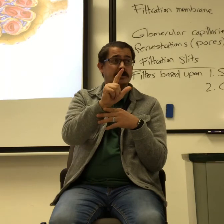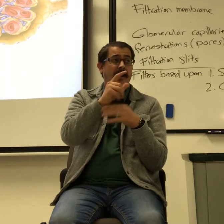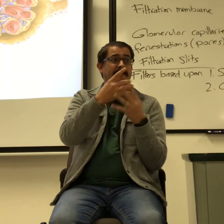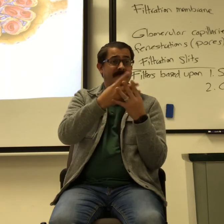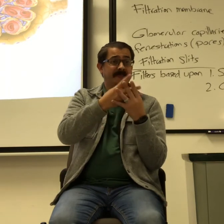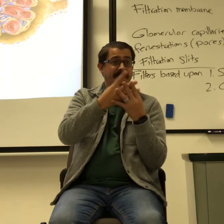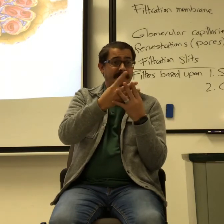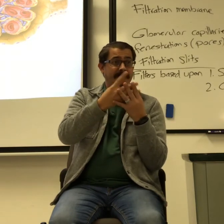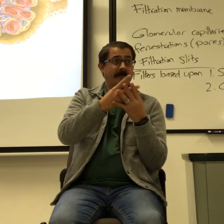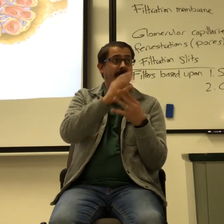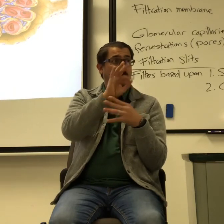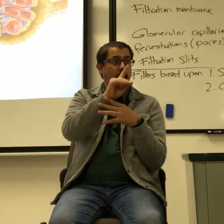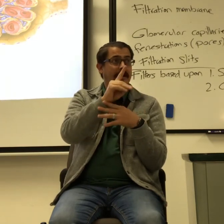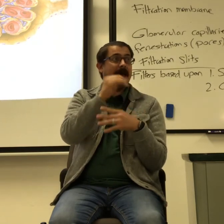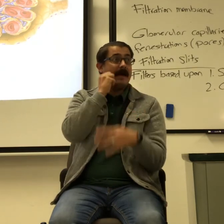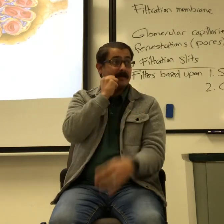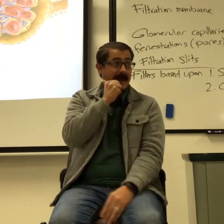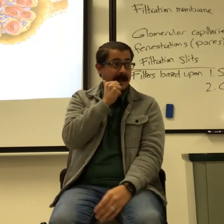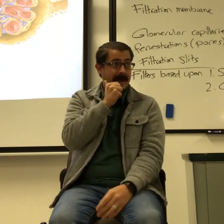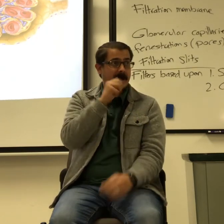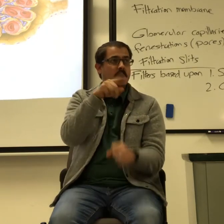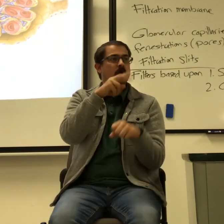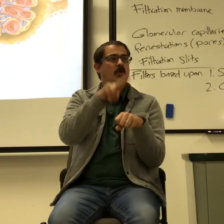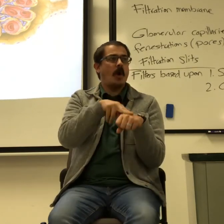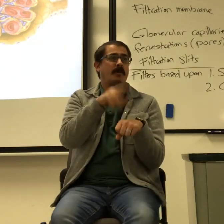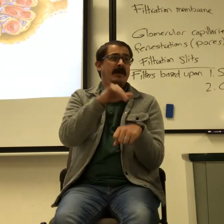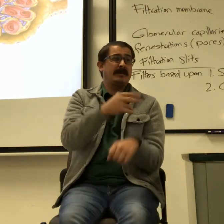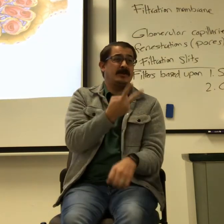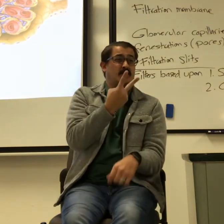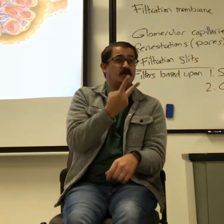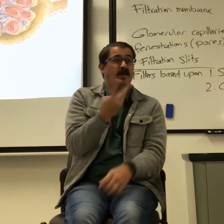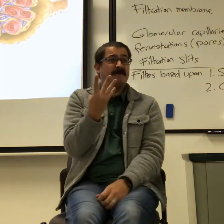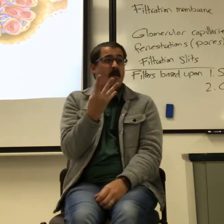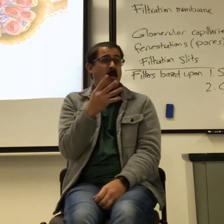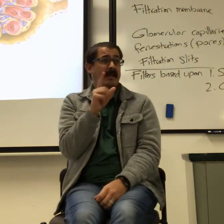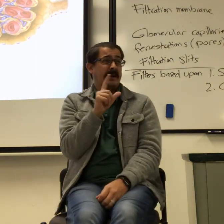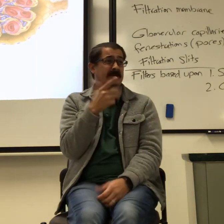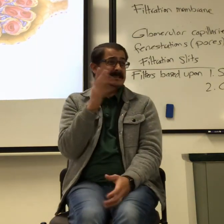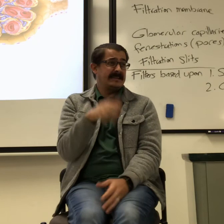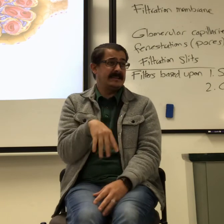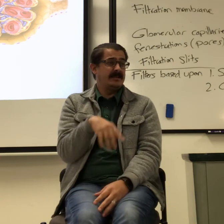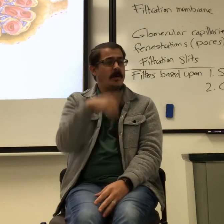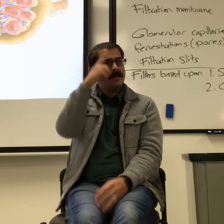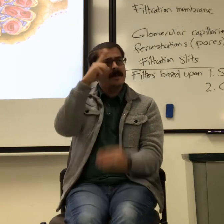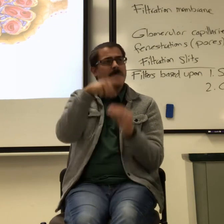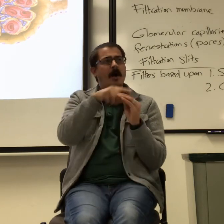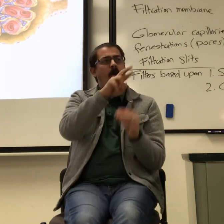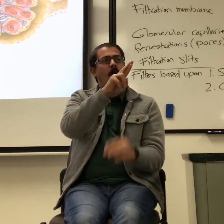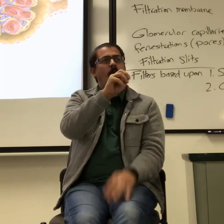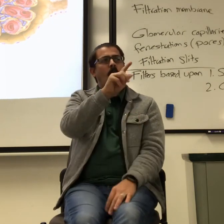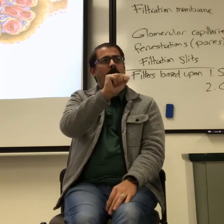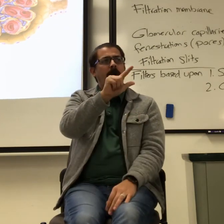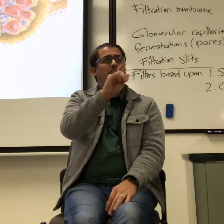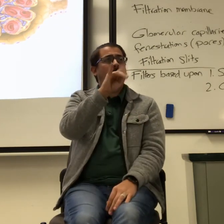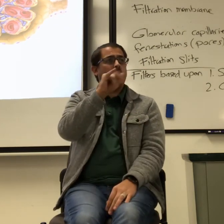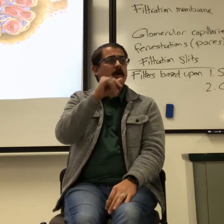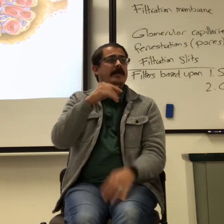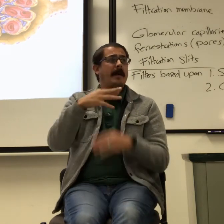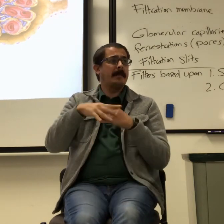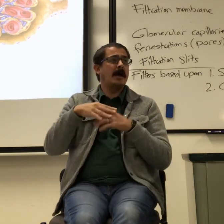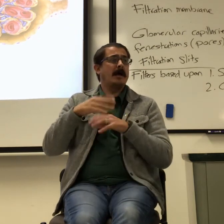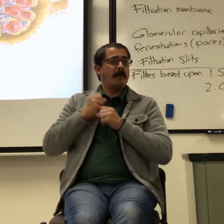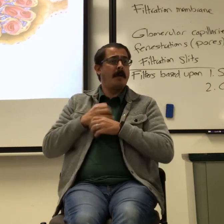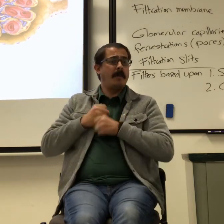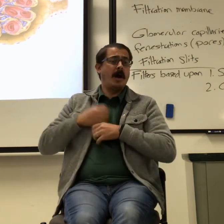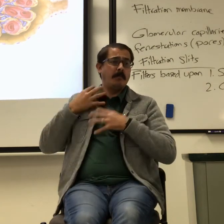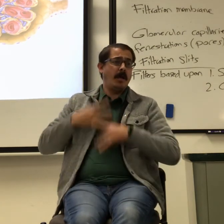day. Regular capillary beds, maybe 2 to 4. So think about those renal arteries pumping all that blood to like 1